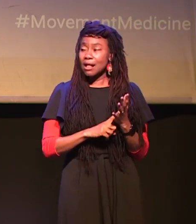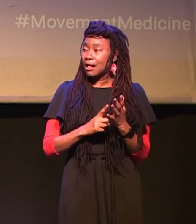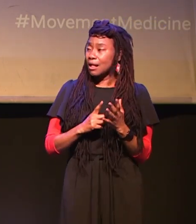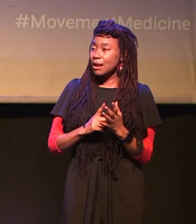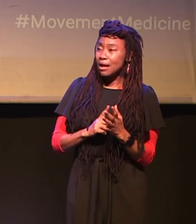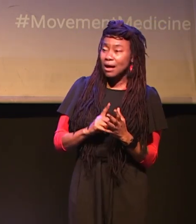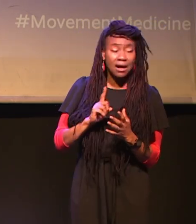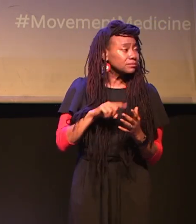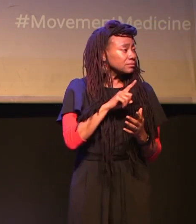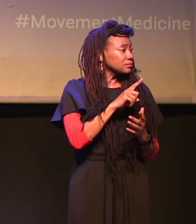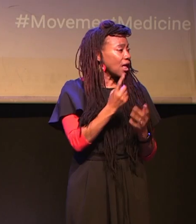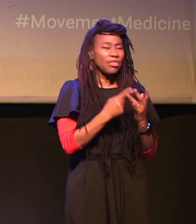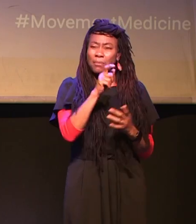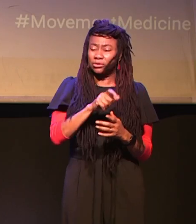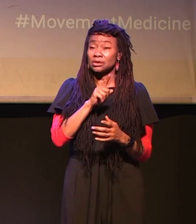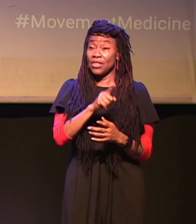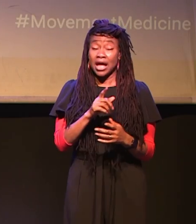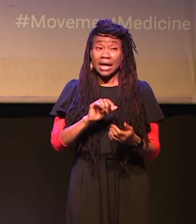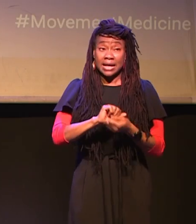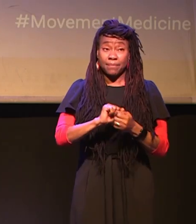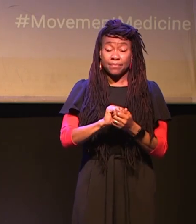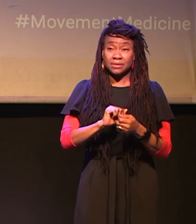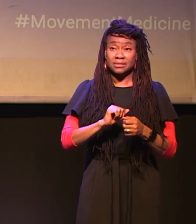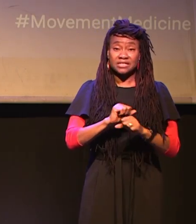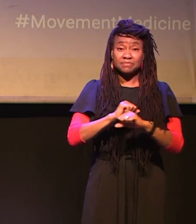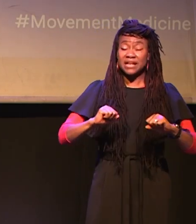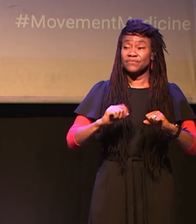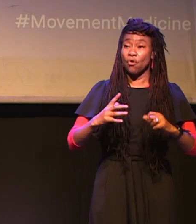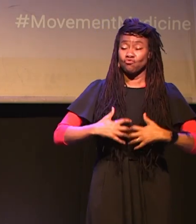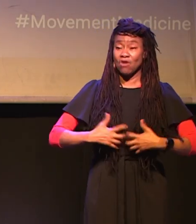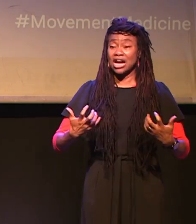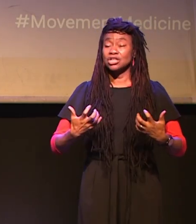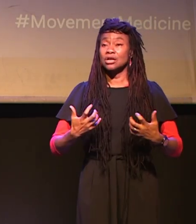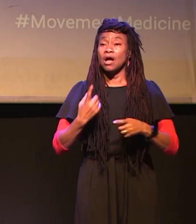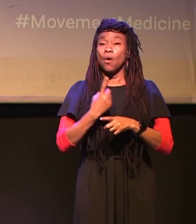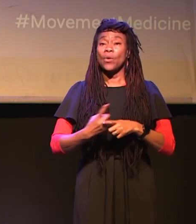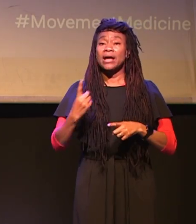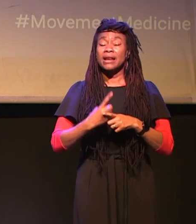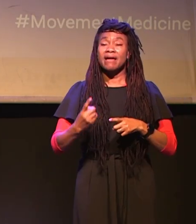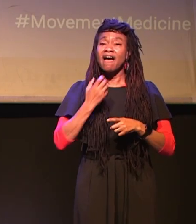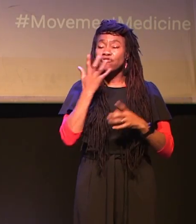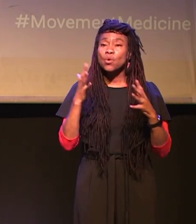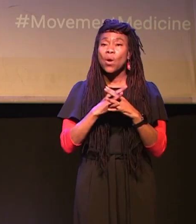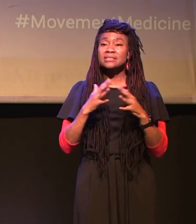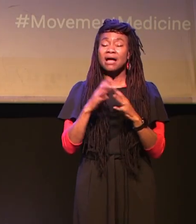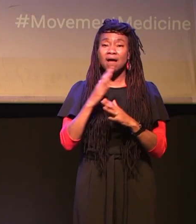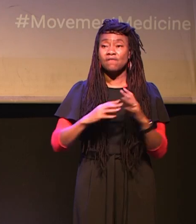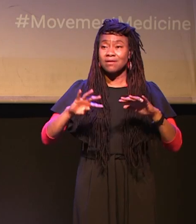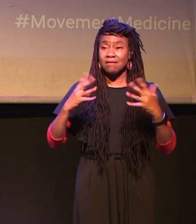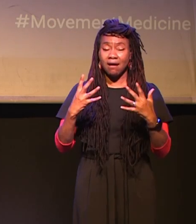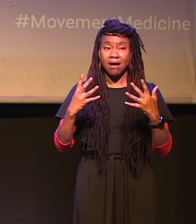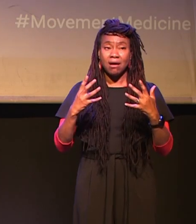spaces for anyone who's interested in that. And then we've also got like a weekly practice space online on Wednesdays at 9:30